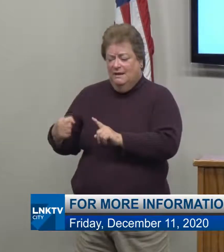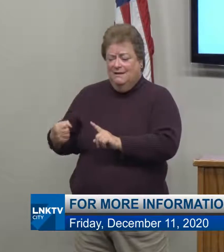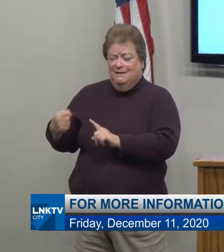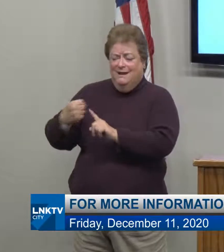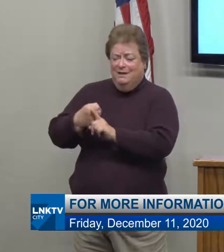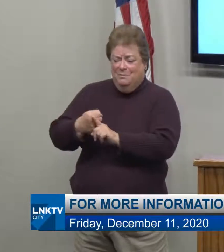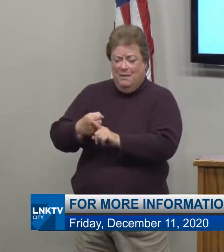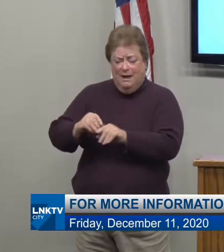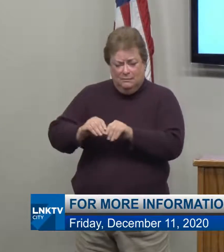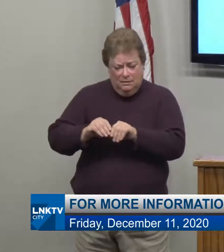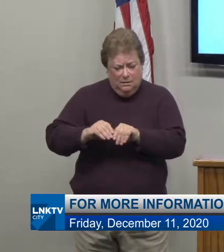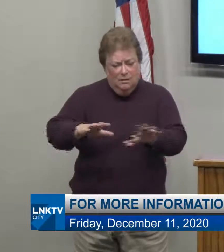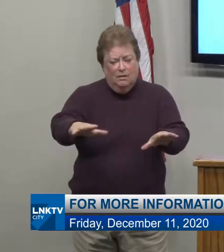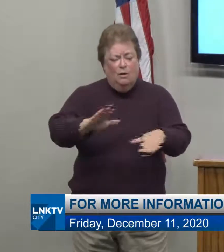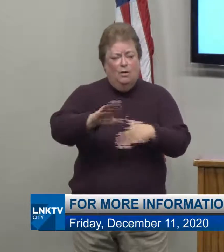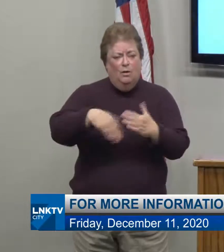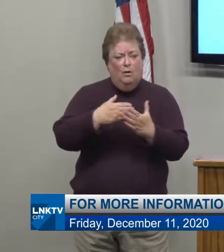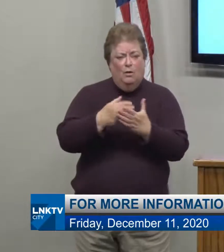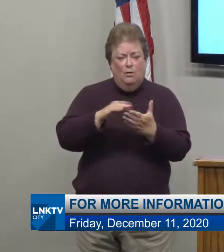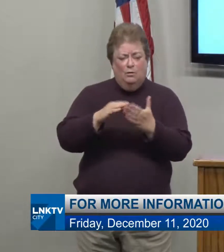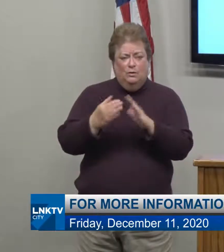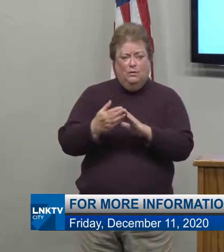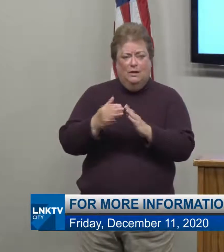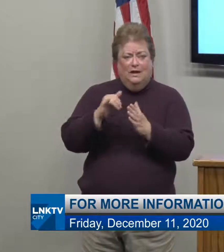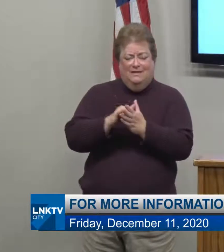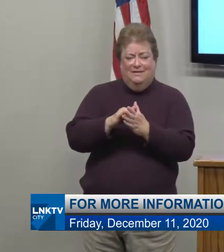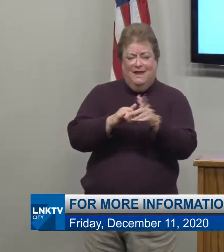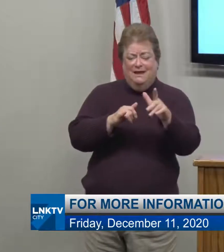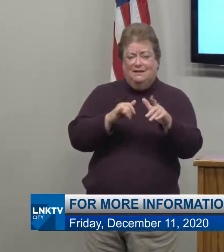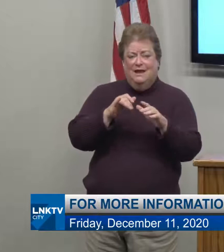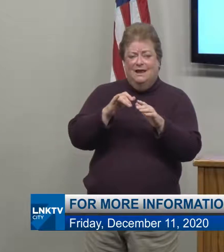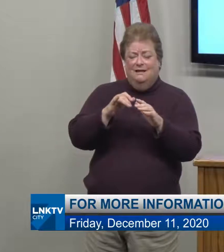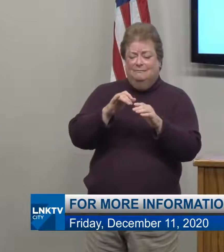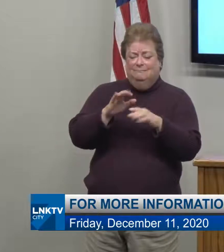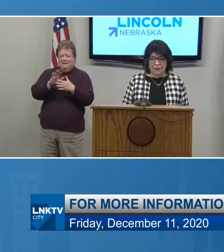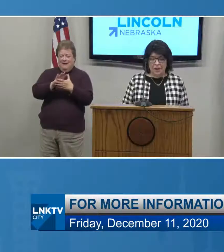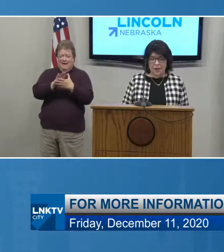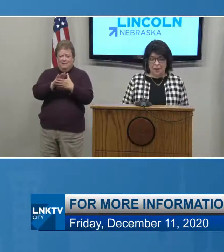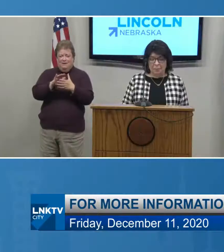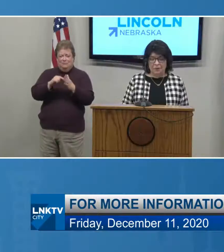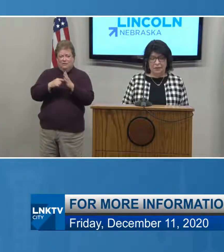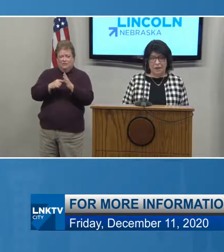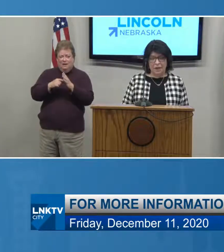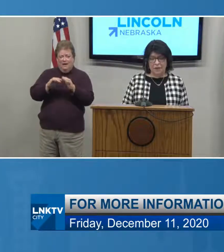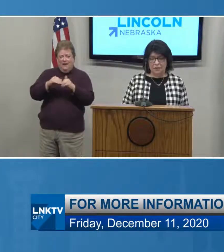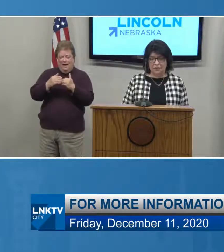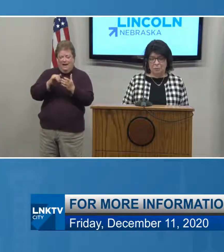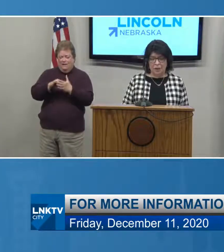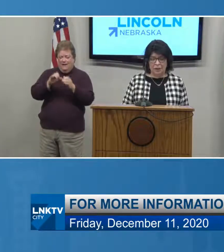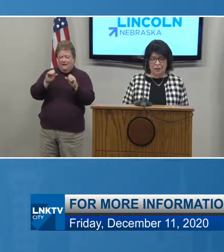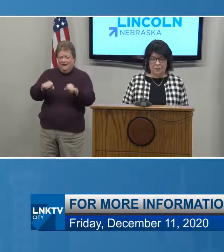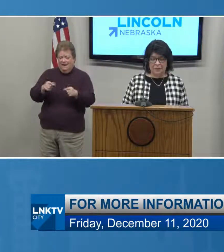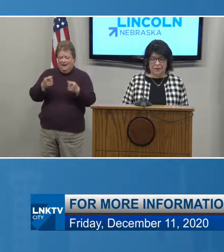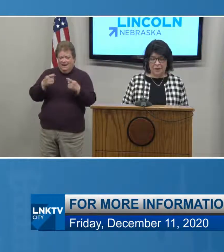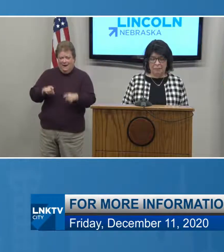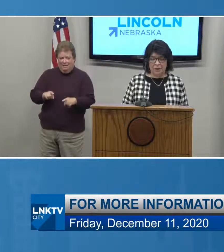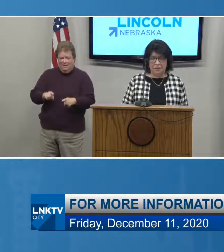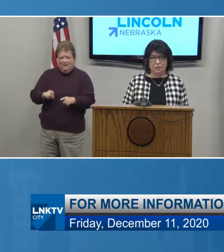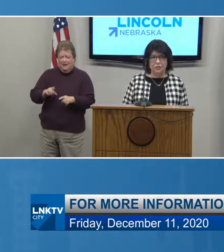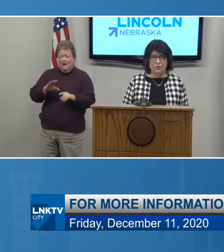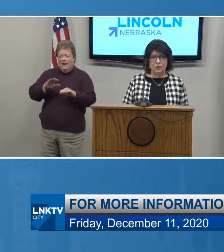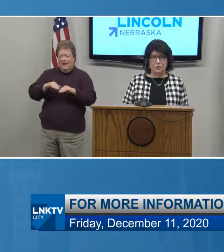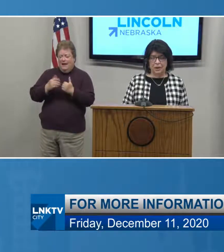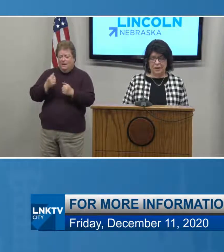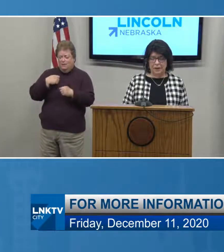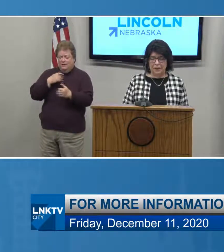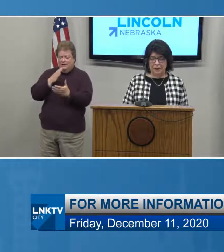entire community, and this animation illustrates how that happens and how the spread can be stopped by